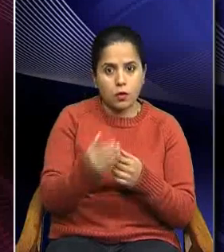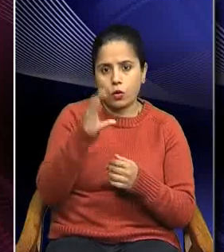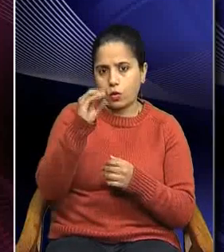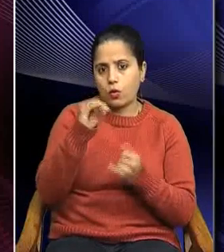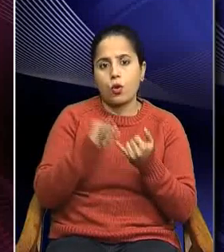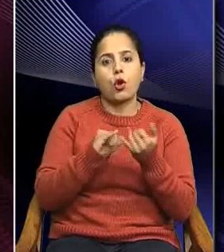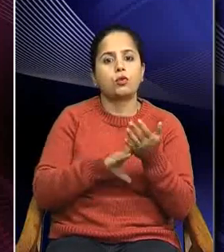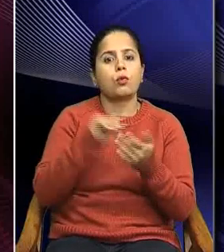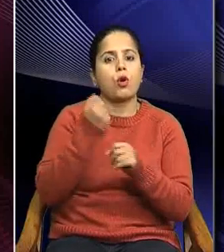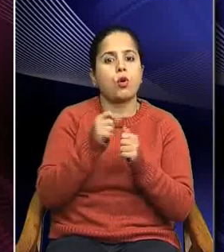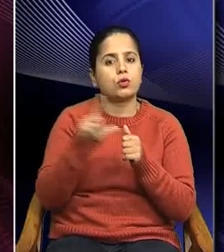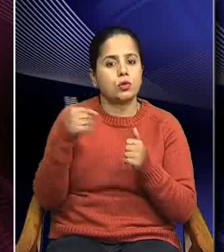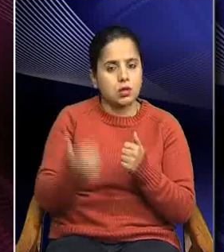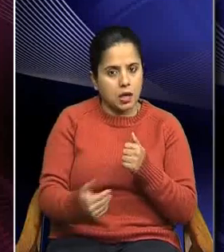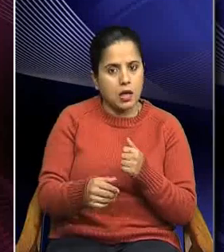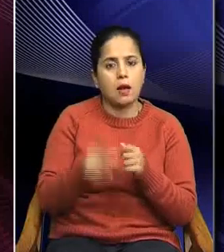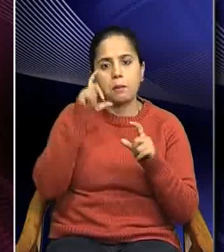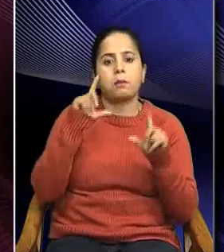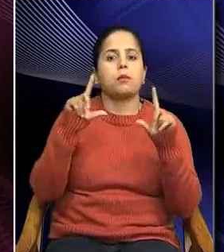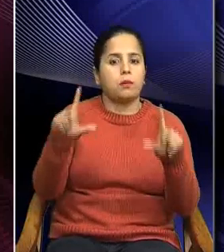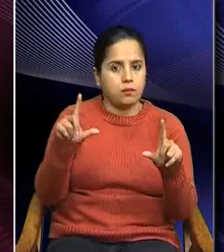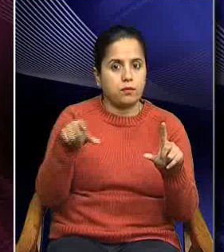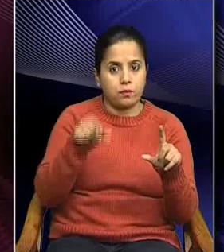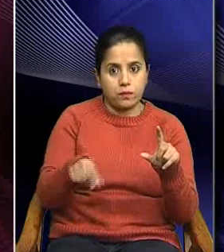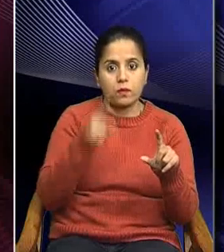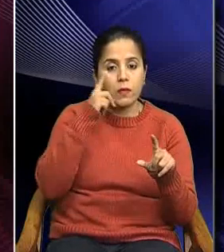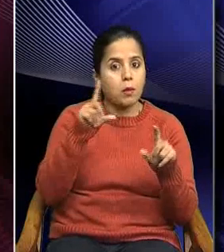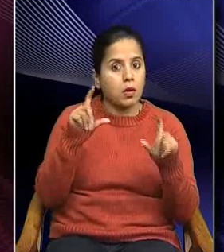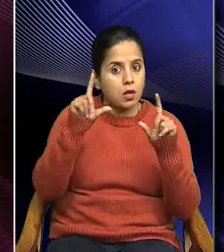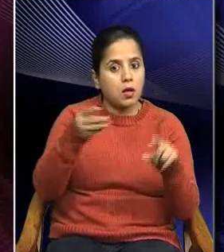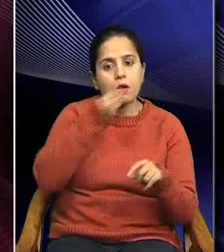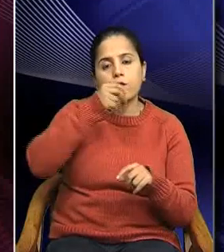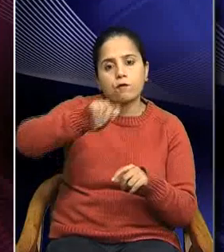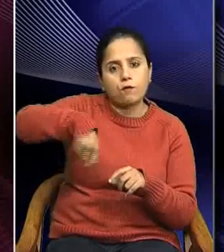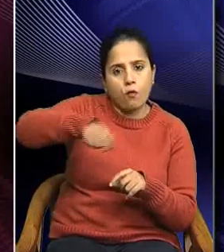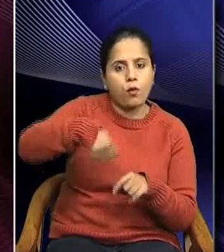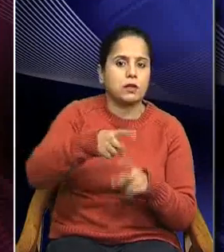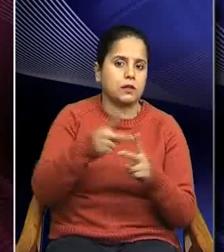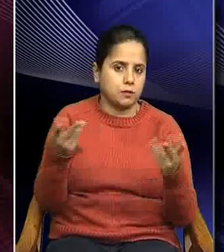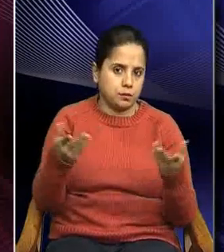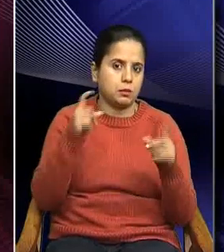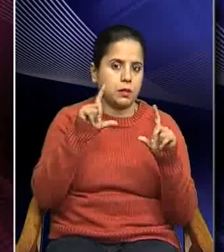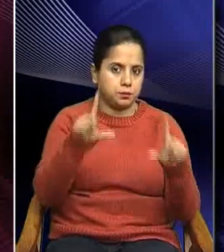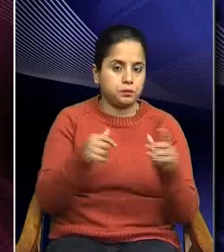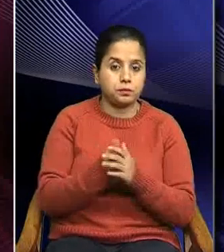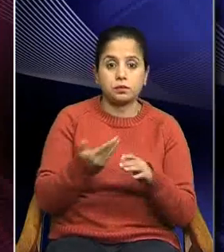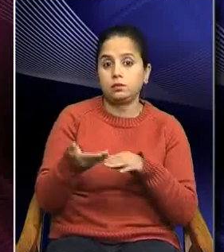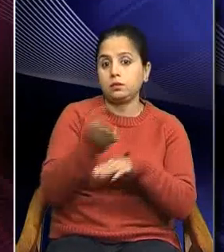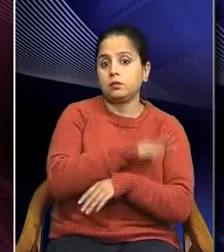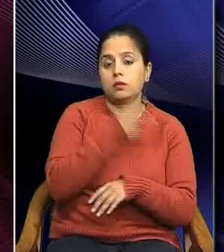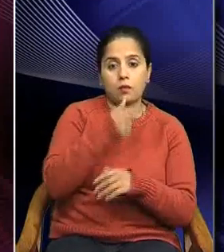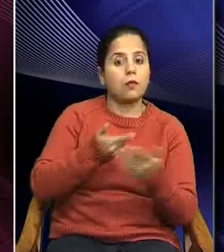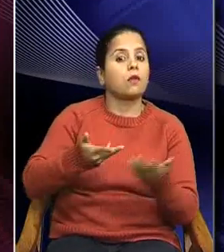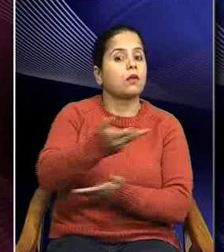cosmological image. And that cosmological image was that of cooking of food. In the earlier part of this